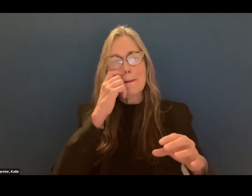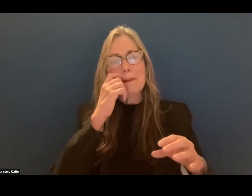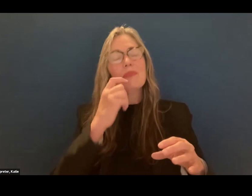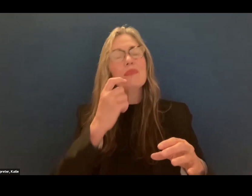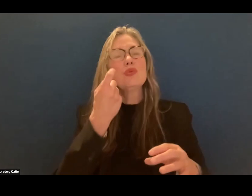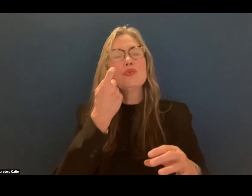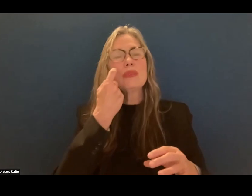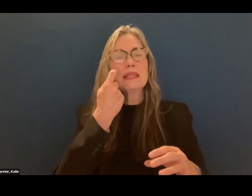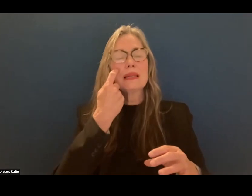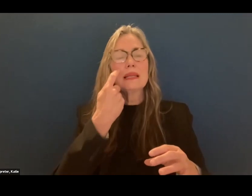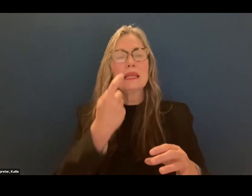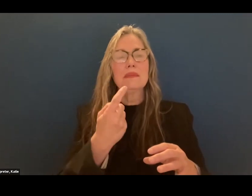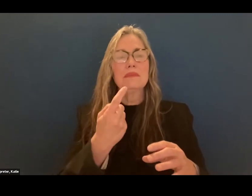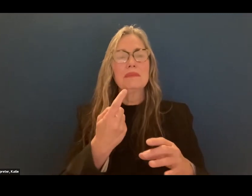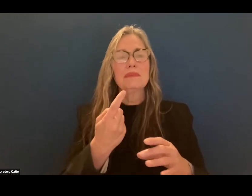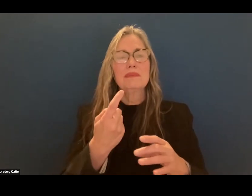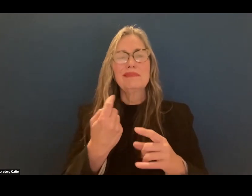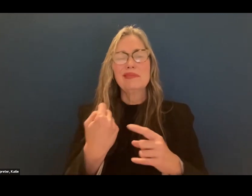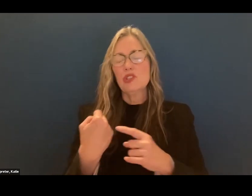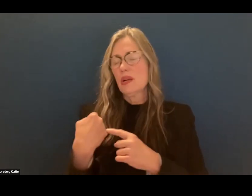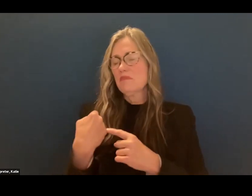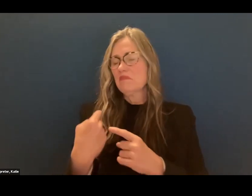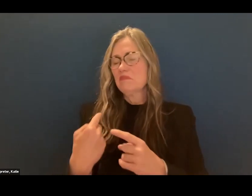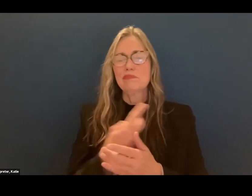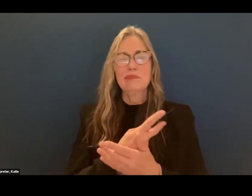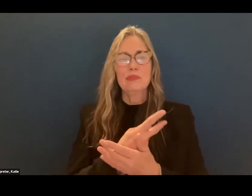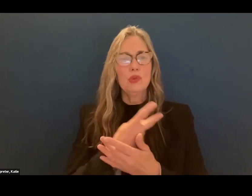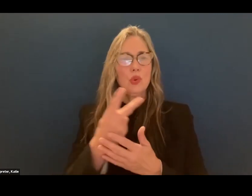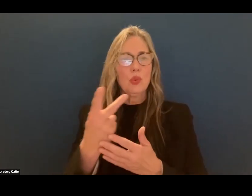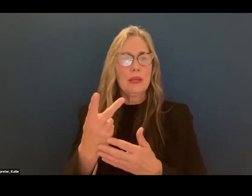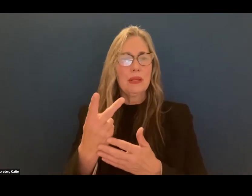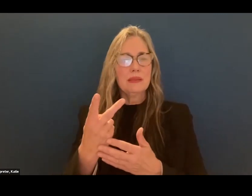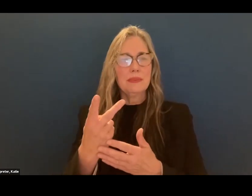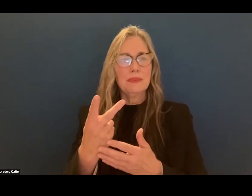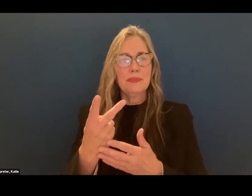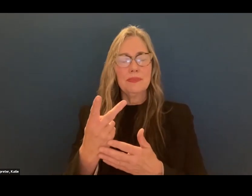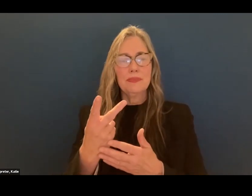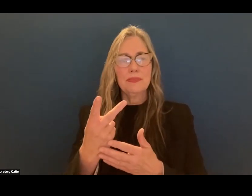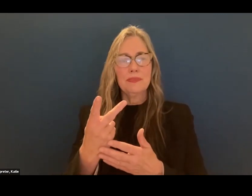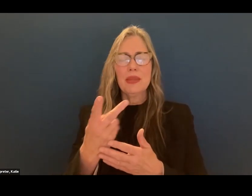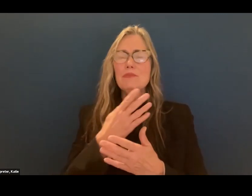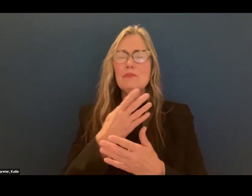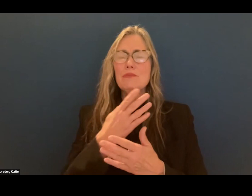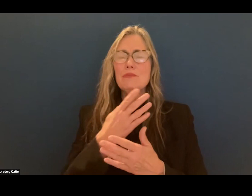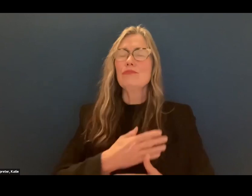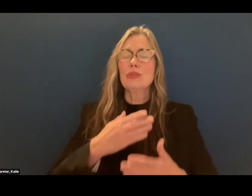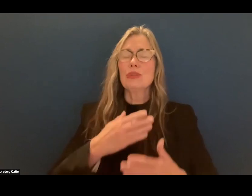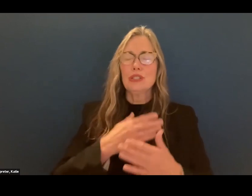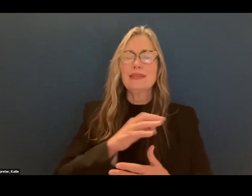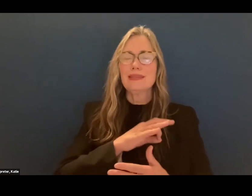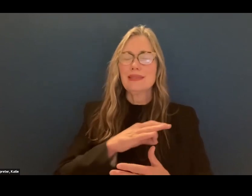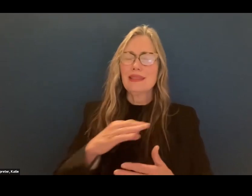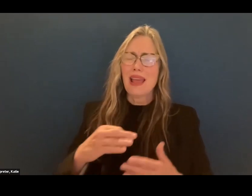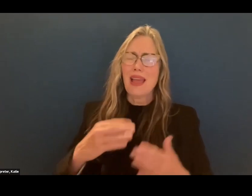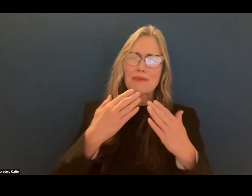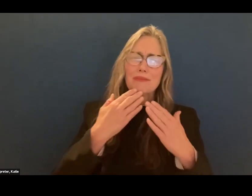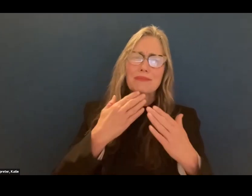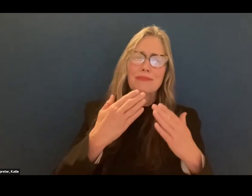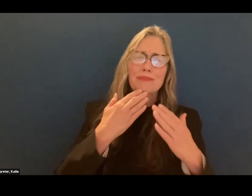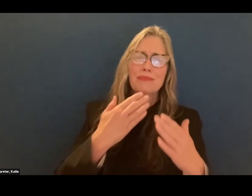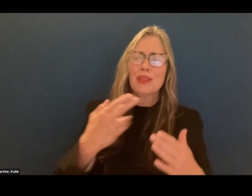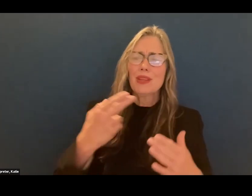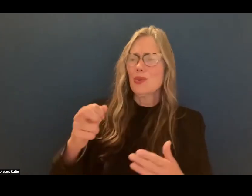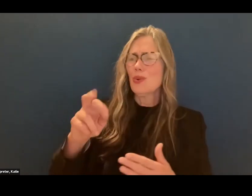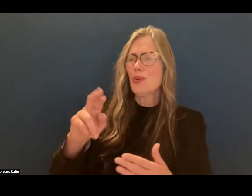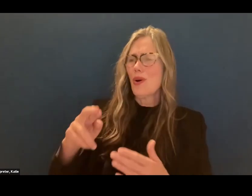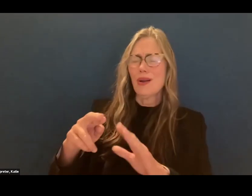time, mostly in the last 2 weeks. And I do want to just express my appreciation to the staff in Human Resources who